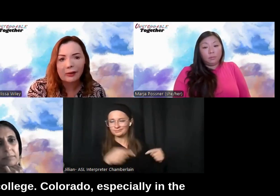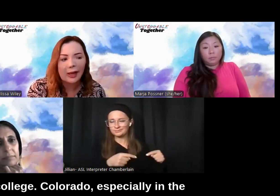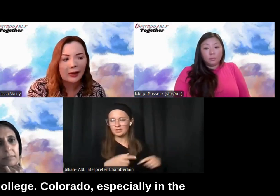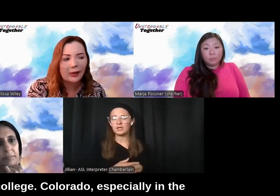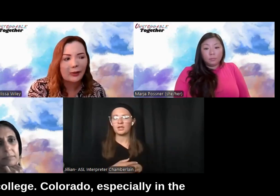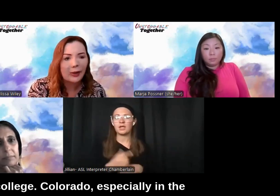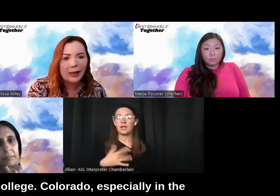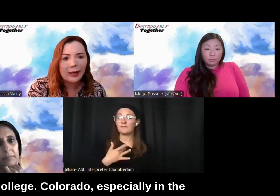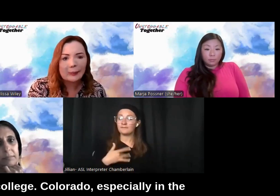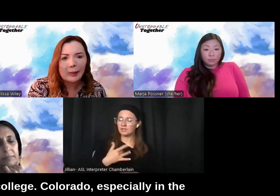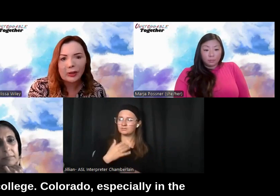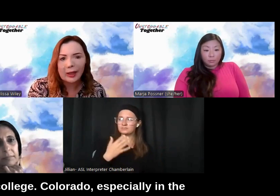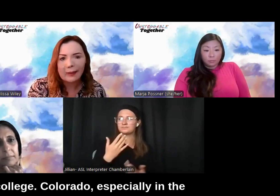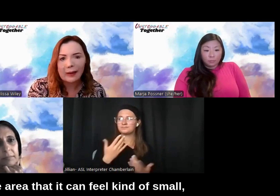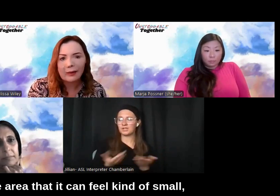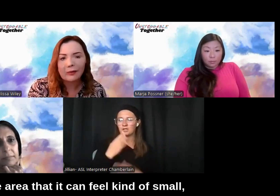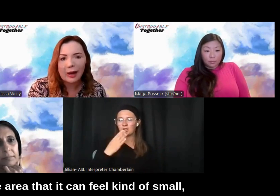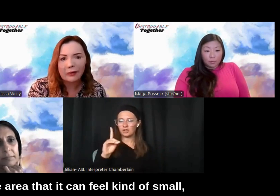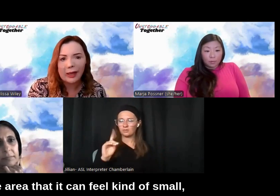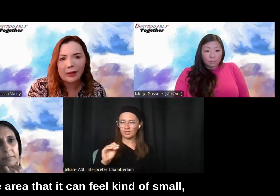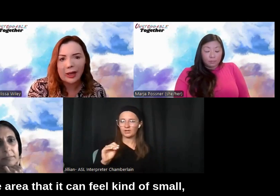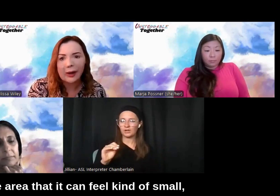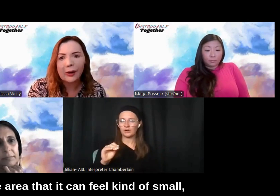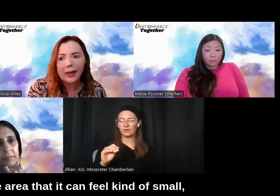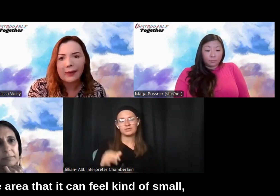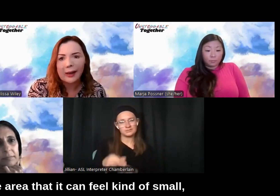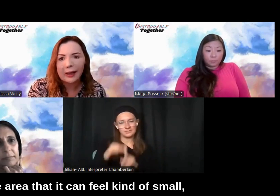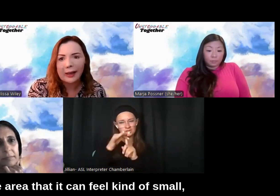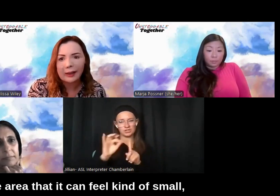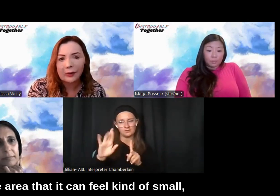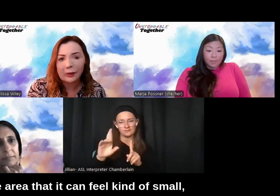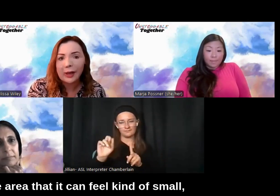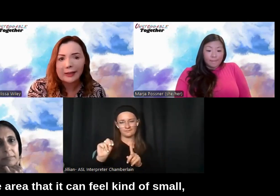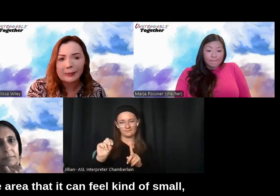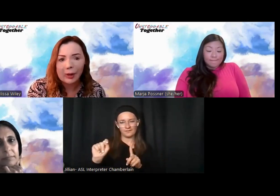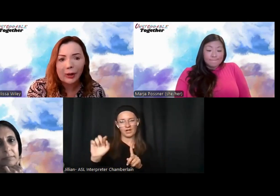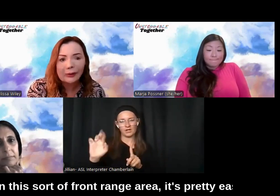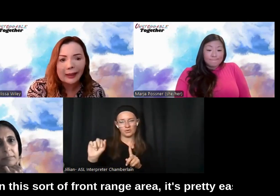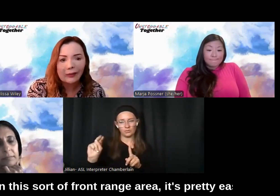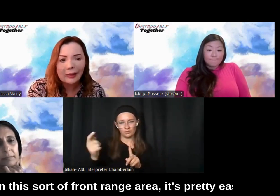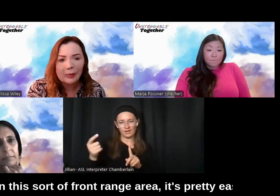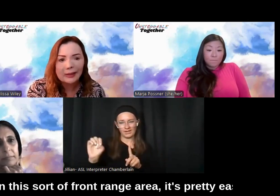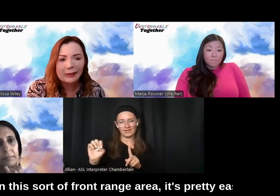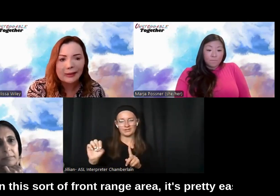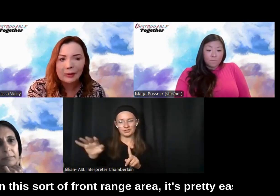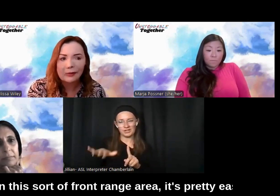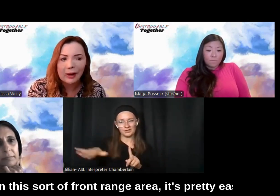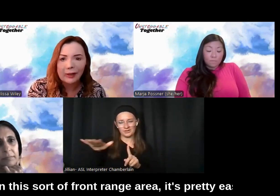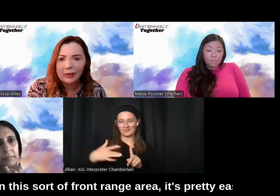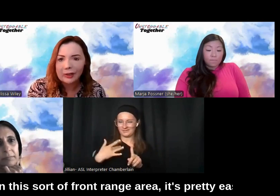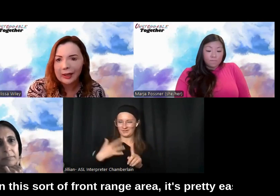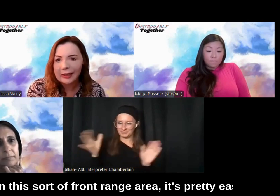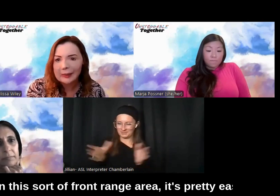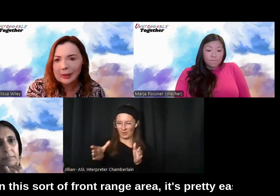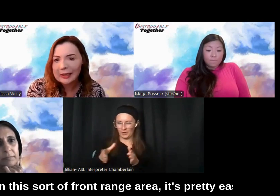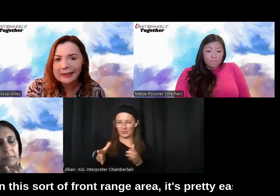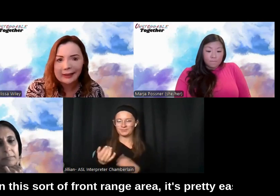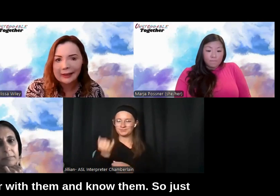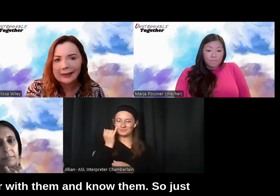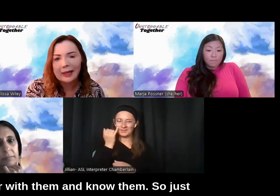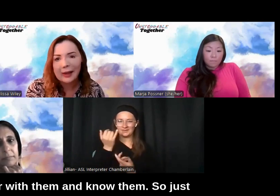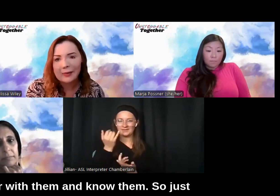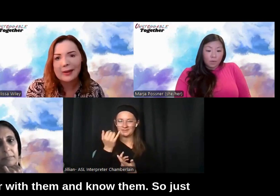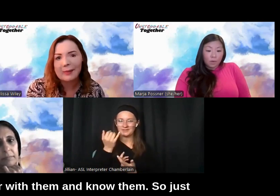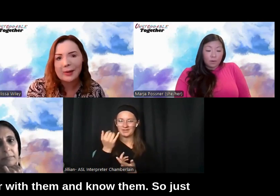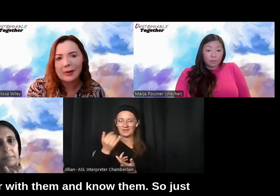in Colorado, especially in the Front Range area, that it can feel kind of small. Like if someone's in this sort of Front Range area, it's pretty easy